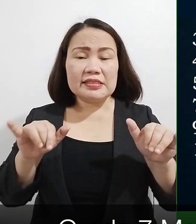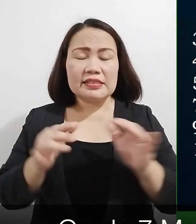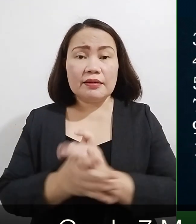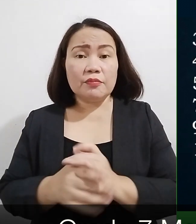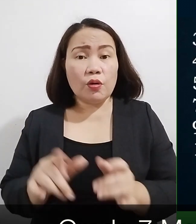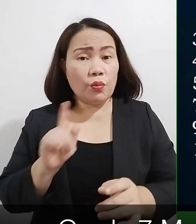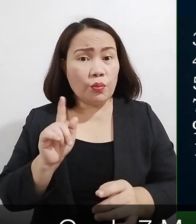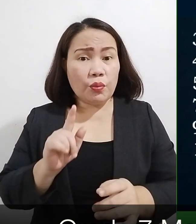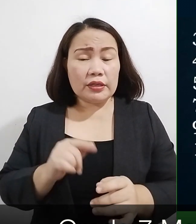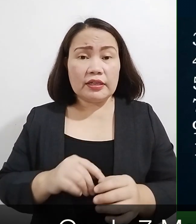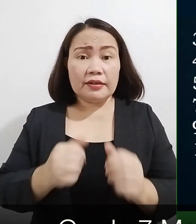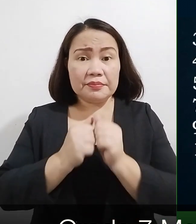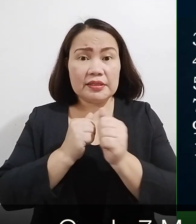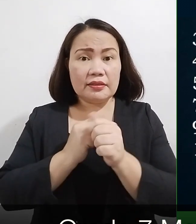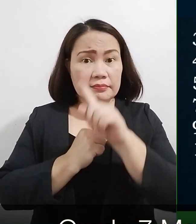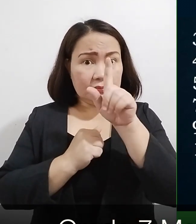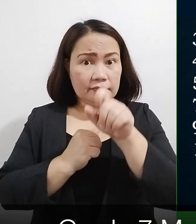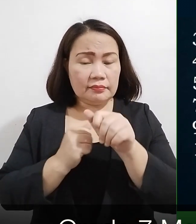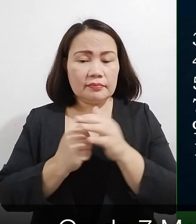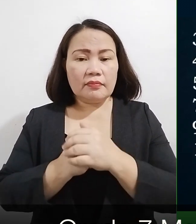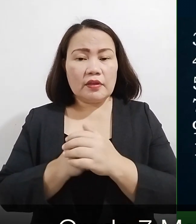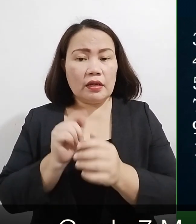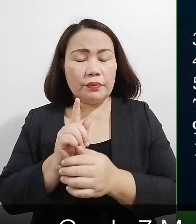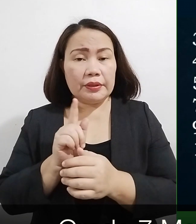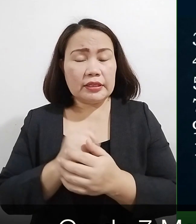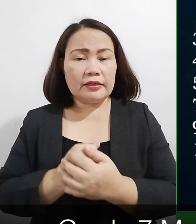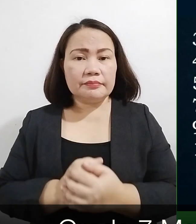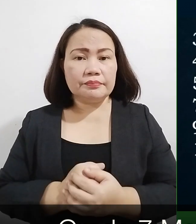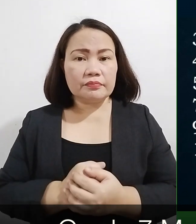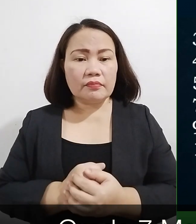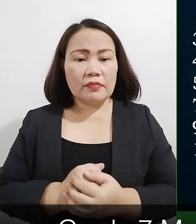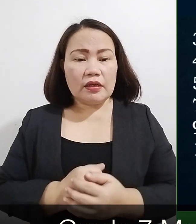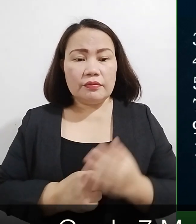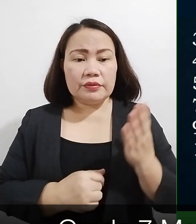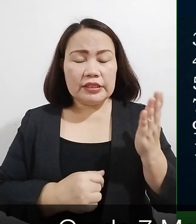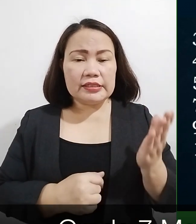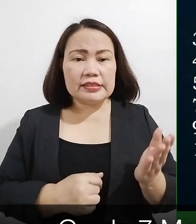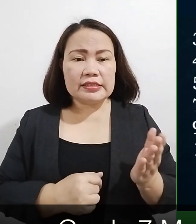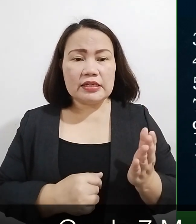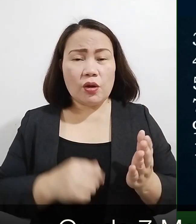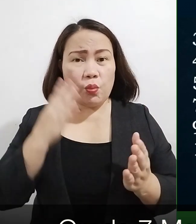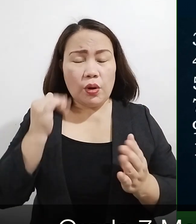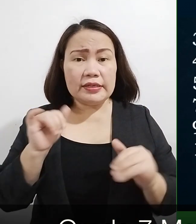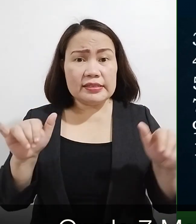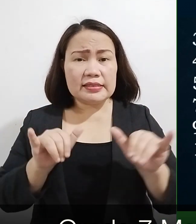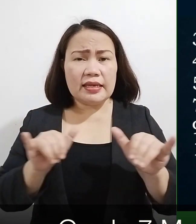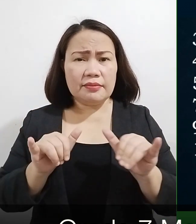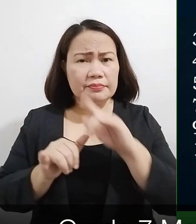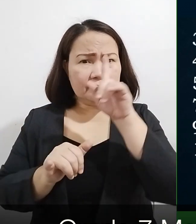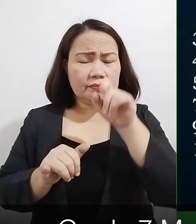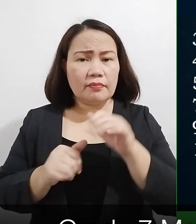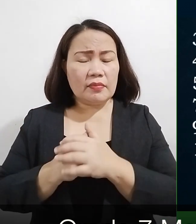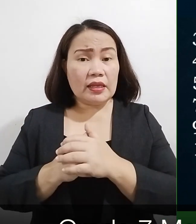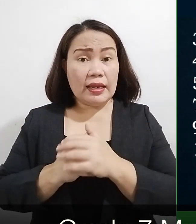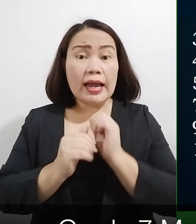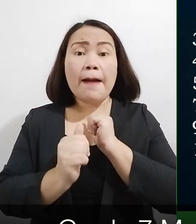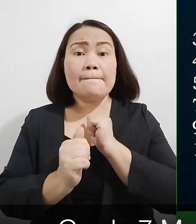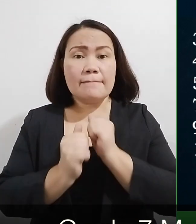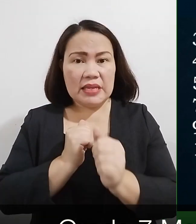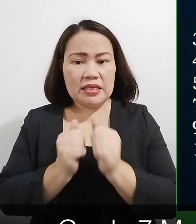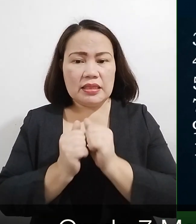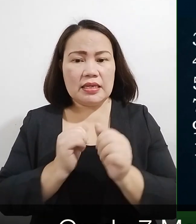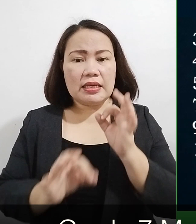So, anong ibig sabihin? Anong ibig sabihin nitong mga to? Bakit sila pareho? So, ibig